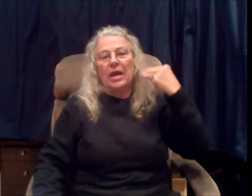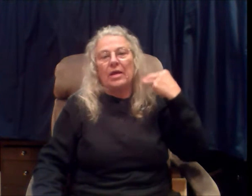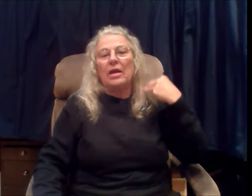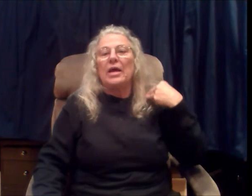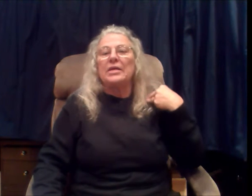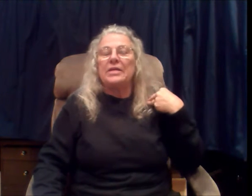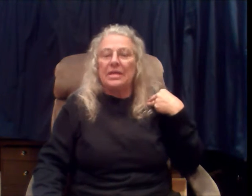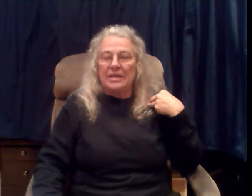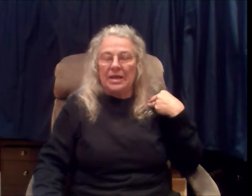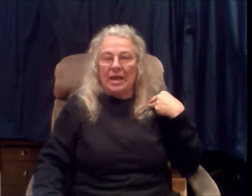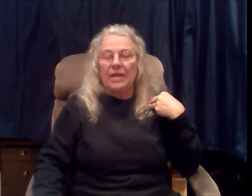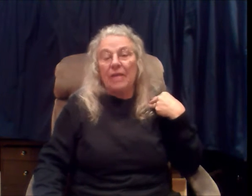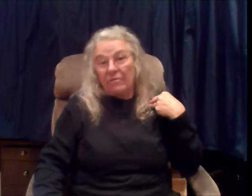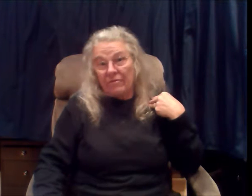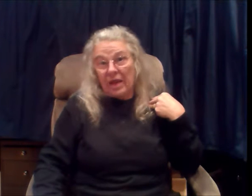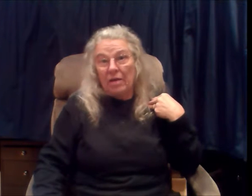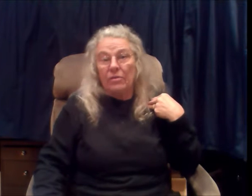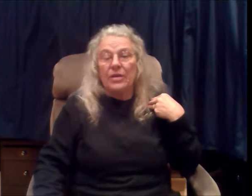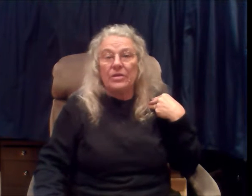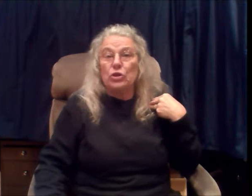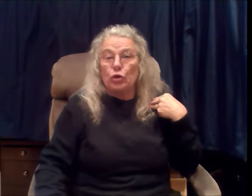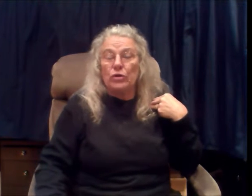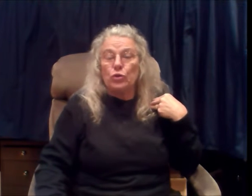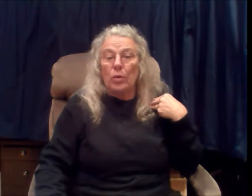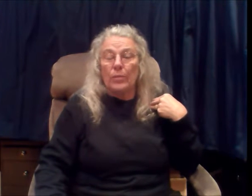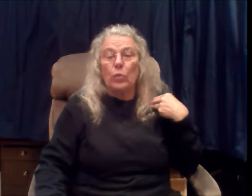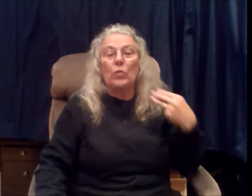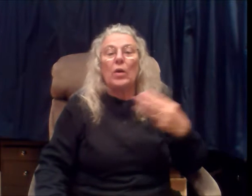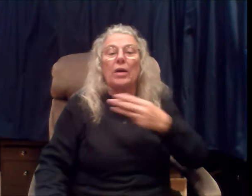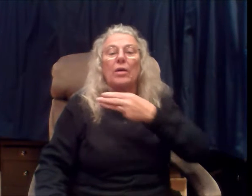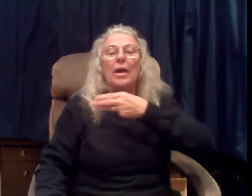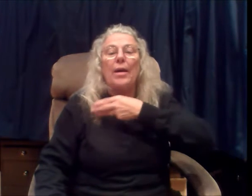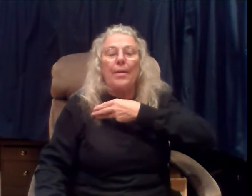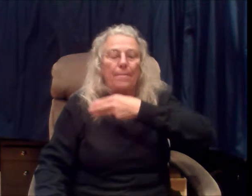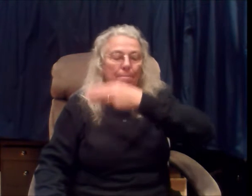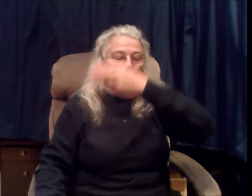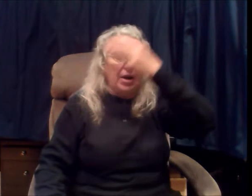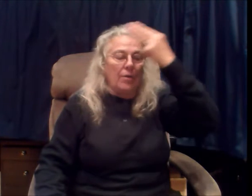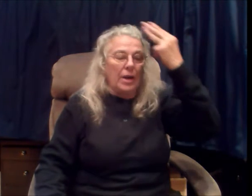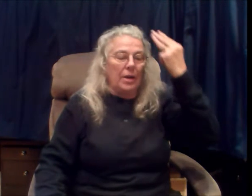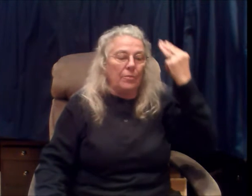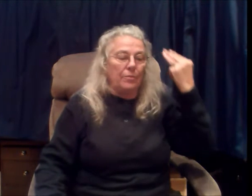head, designating that veil that the Jewish women would wear. Mary.